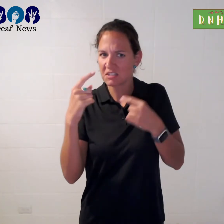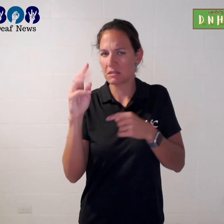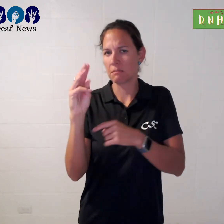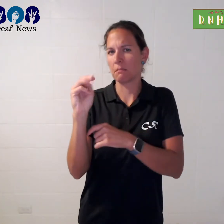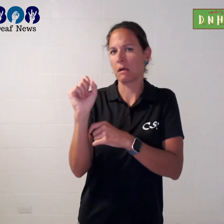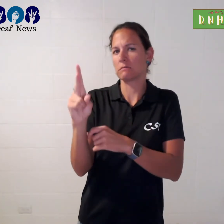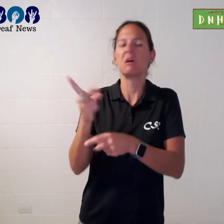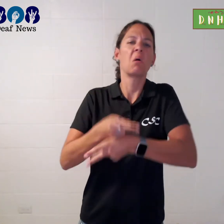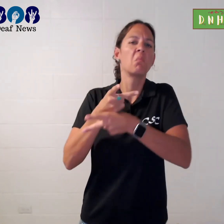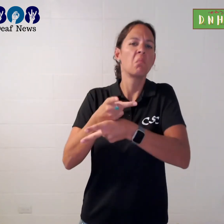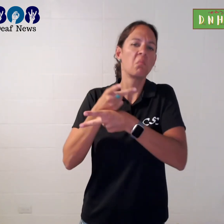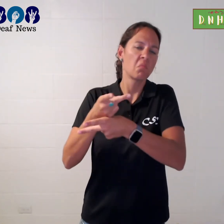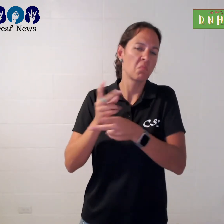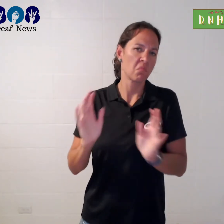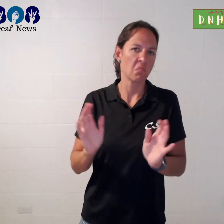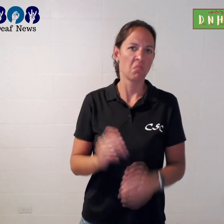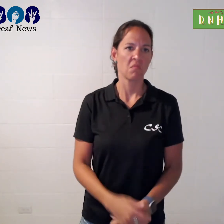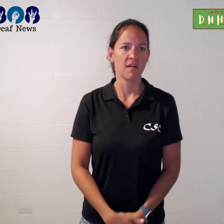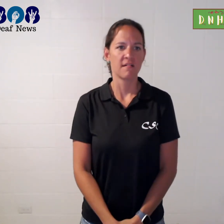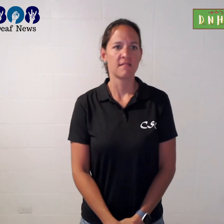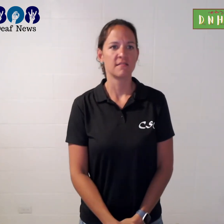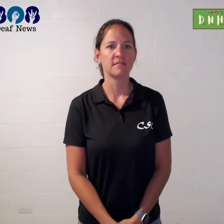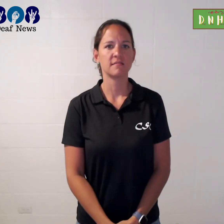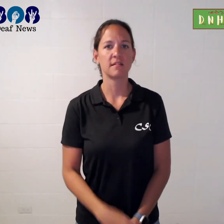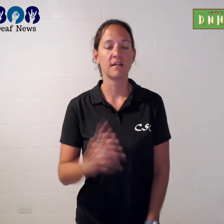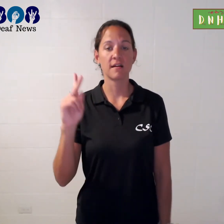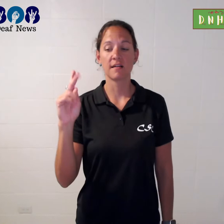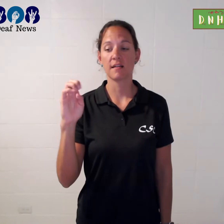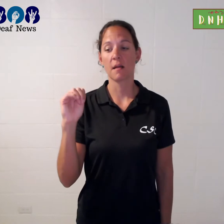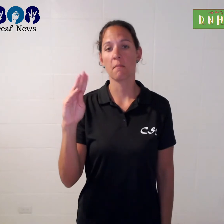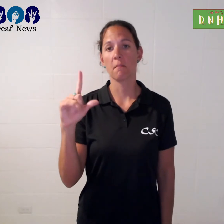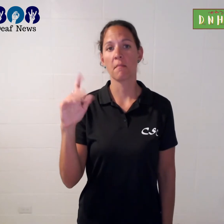a mask when caring for an infected patient.